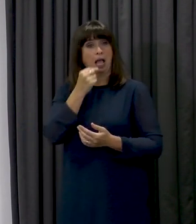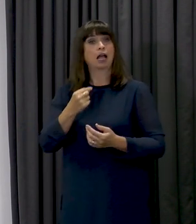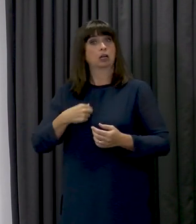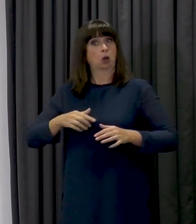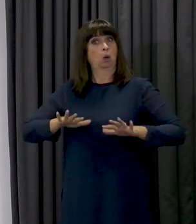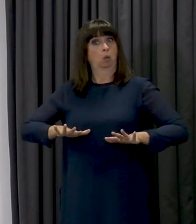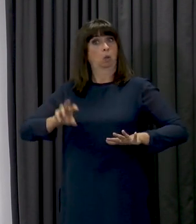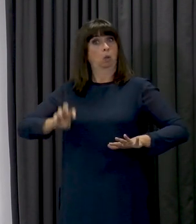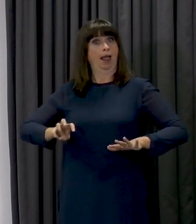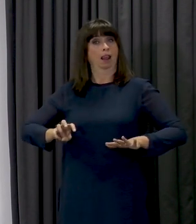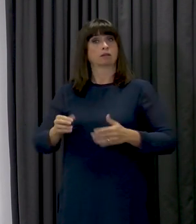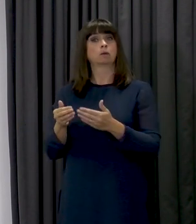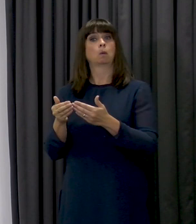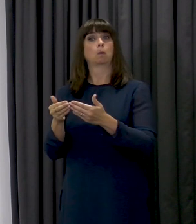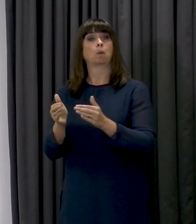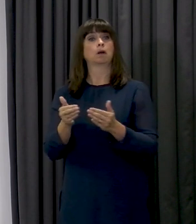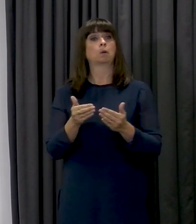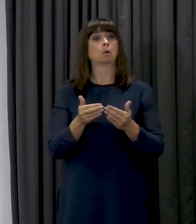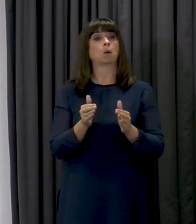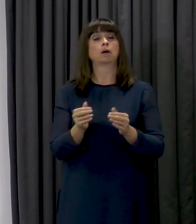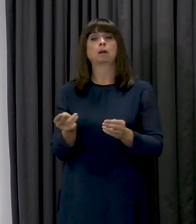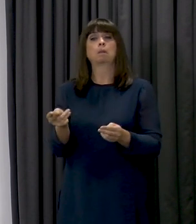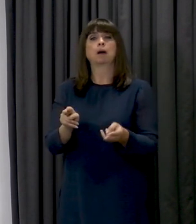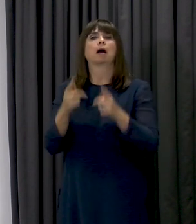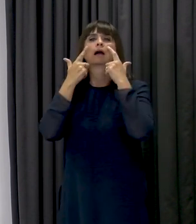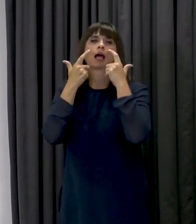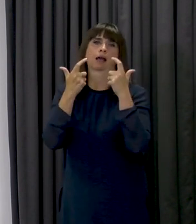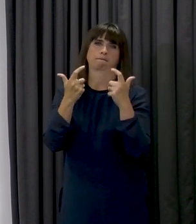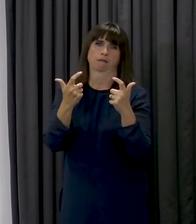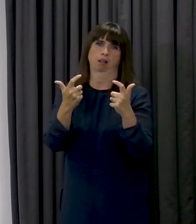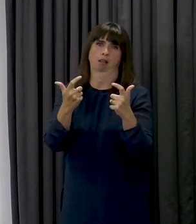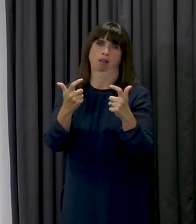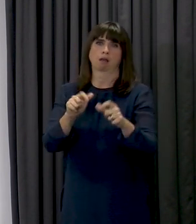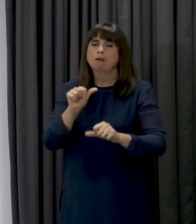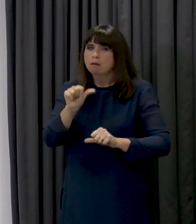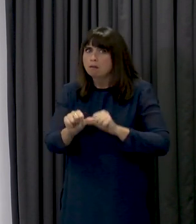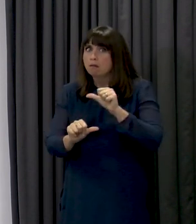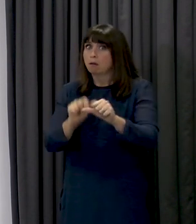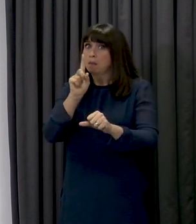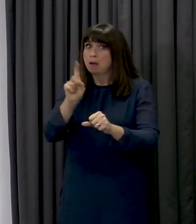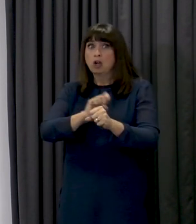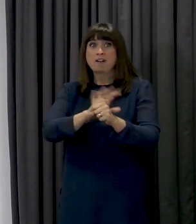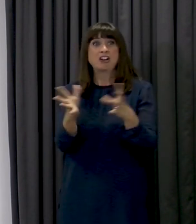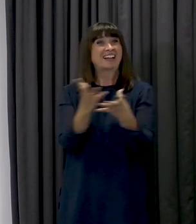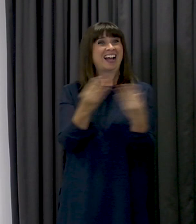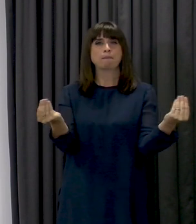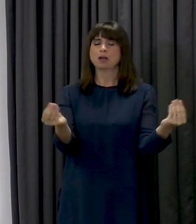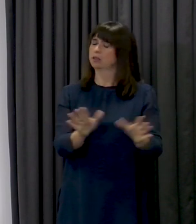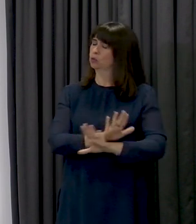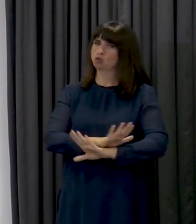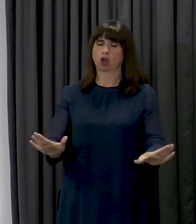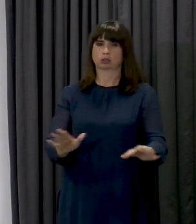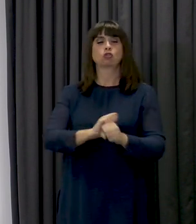lifting the lockdown. But as I always say, coronavirus has not gone